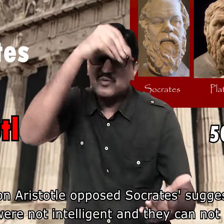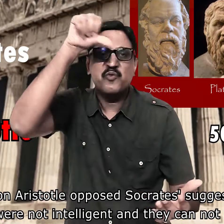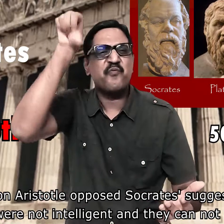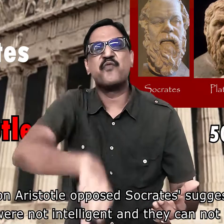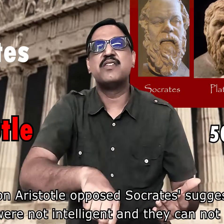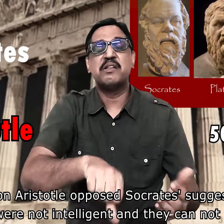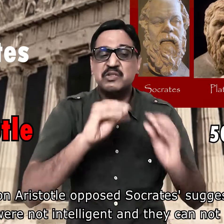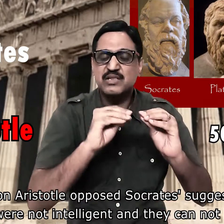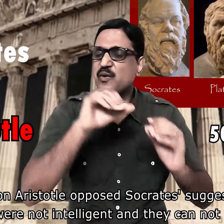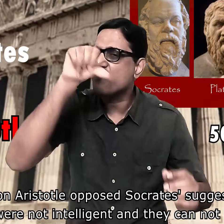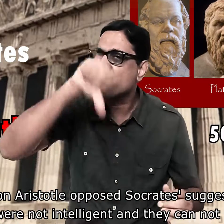they cannot be educated.